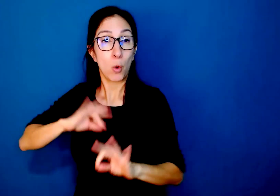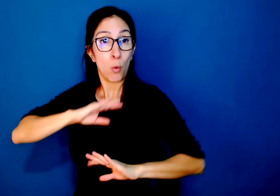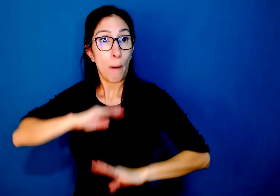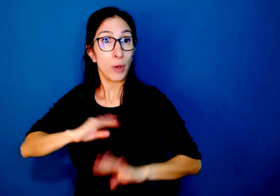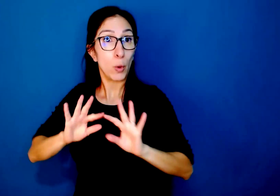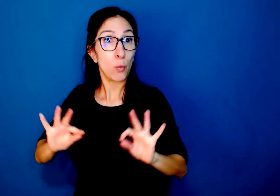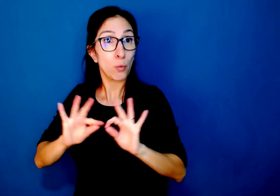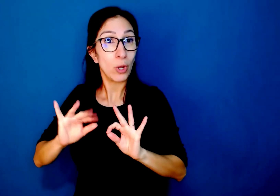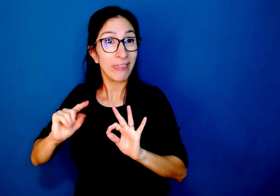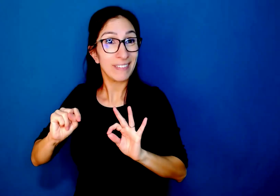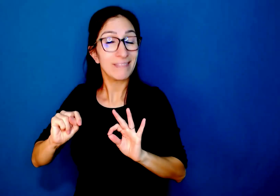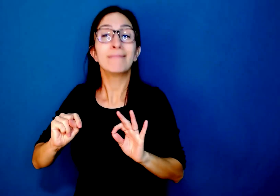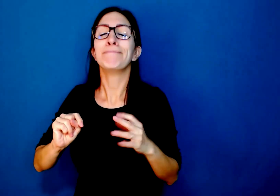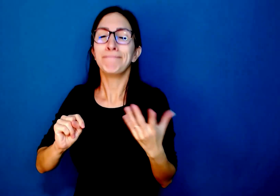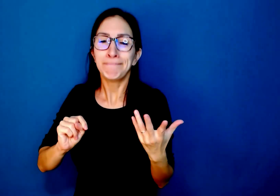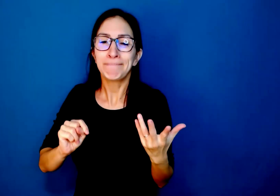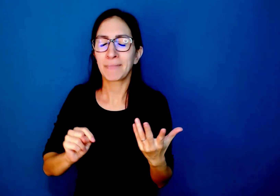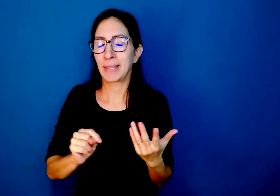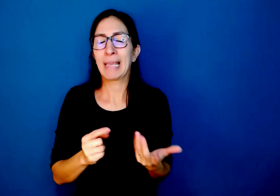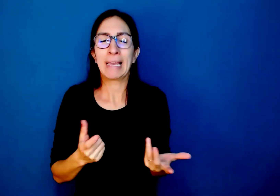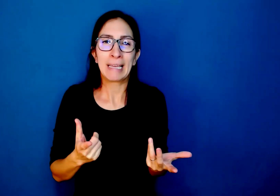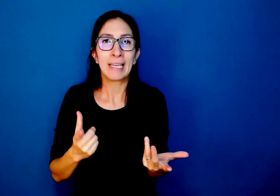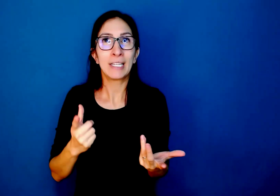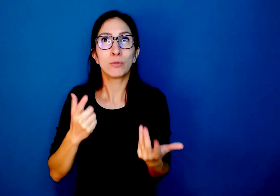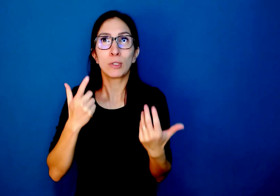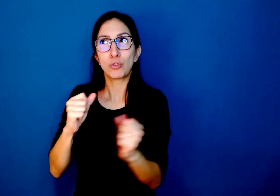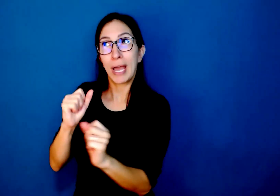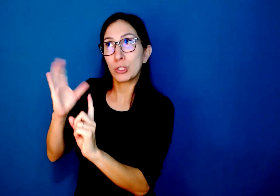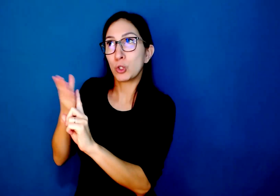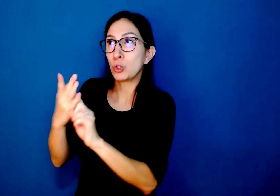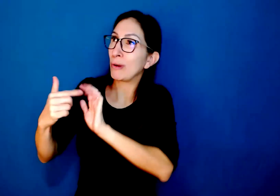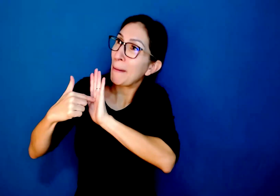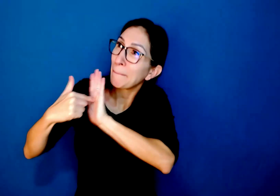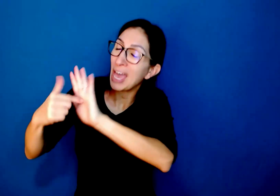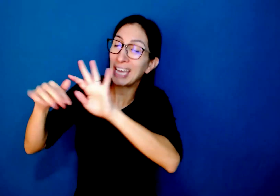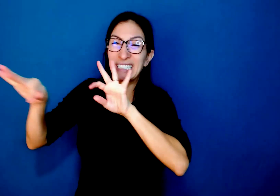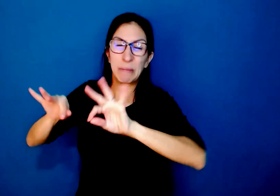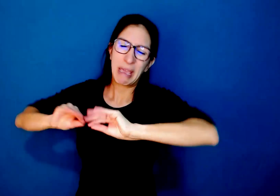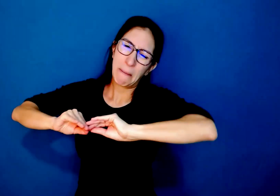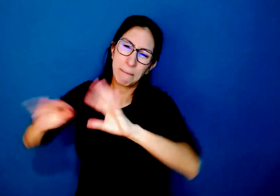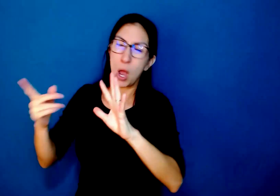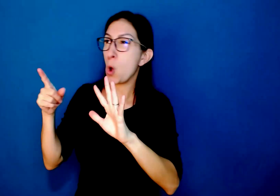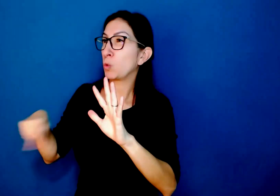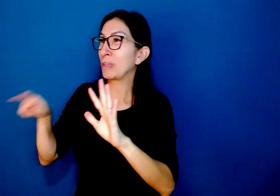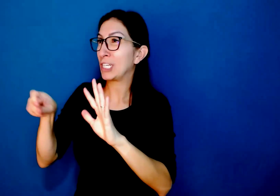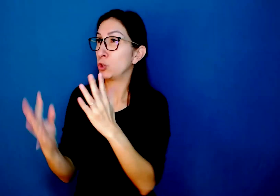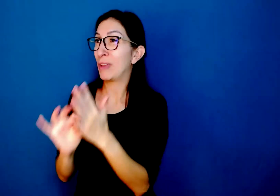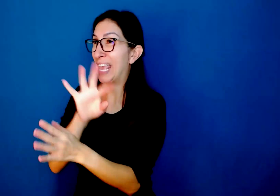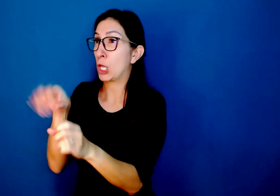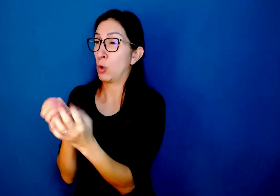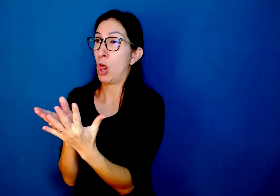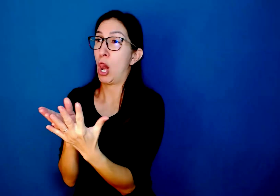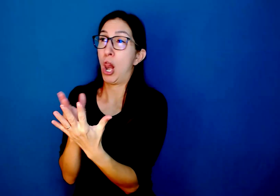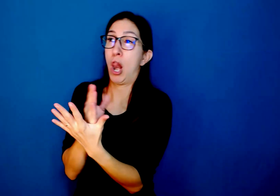but you know, making the case for we really need this earlier in the process. We call that shifting left. I